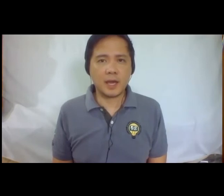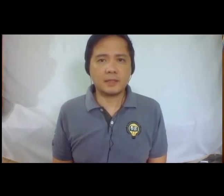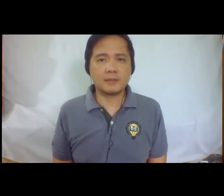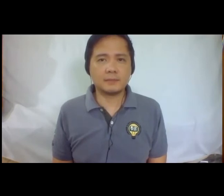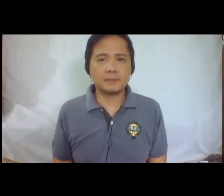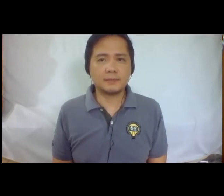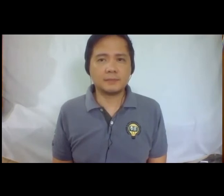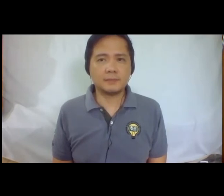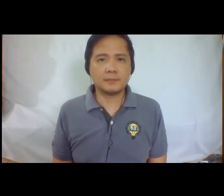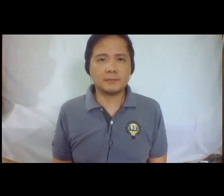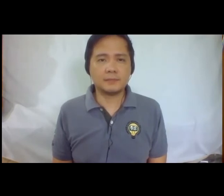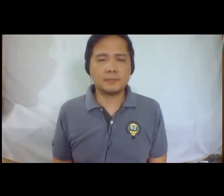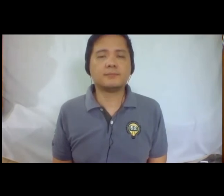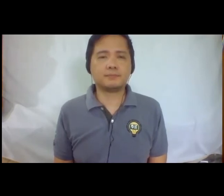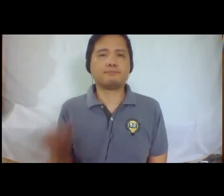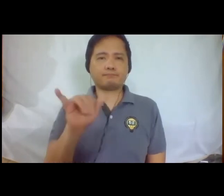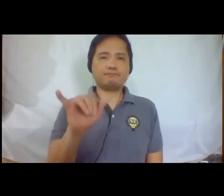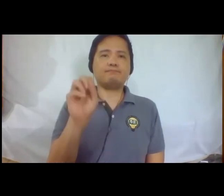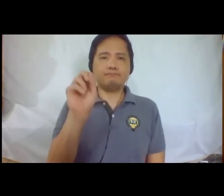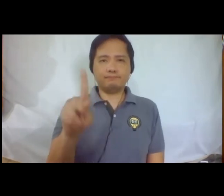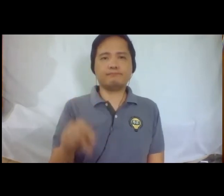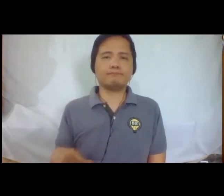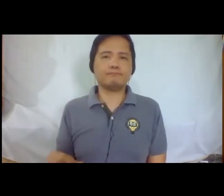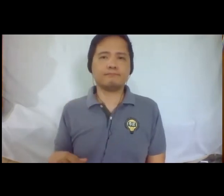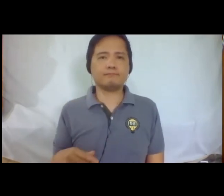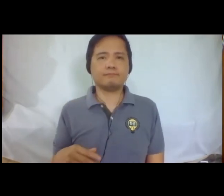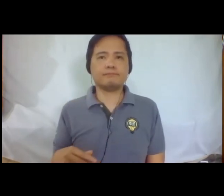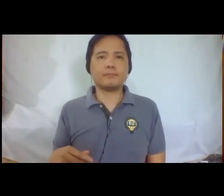Not yet. Okay, okay, then